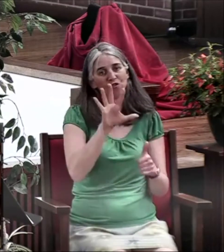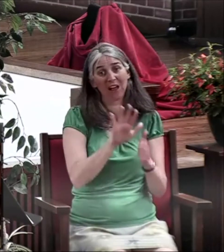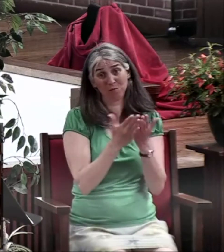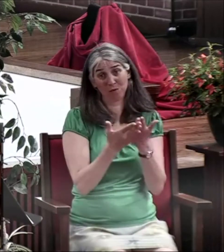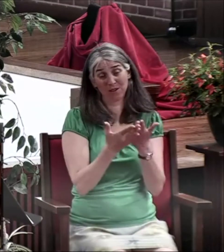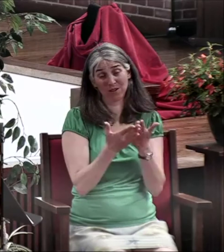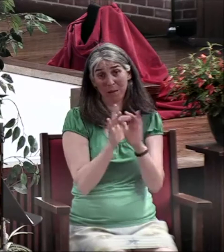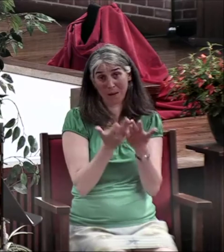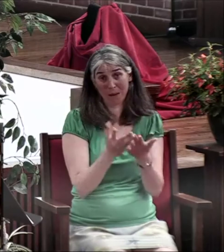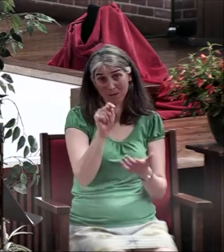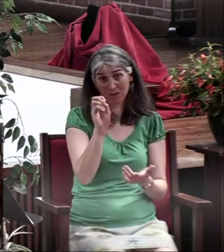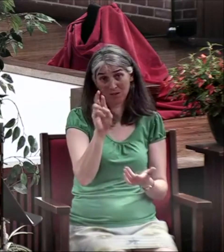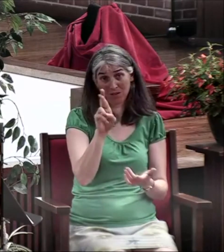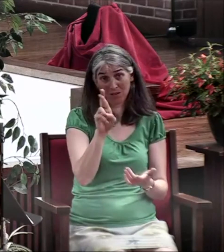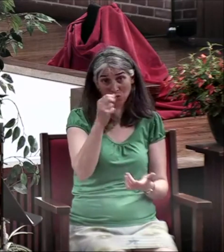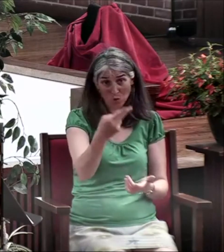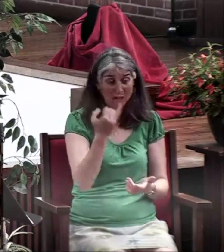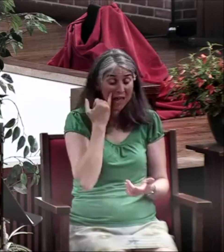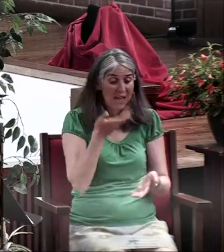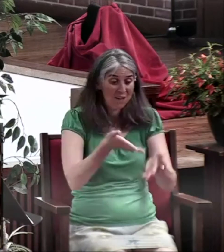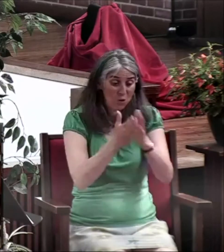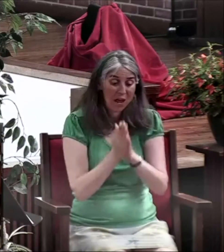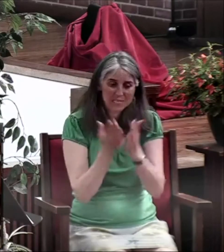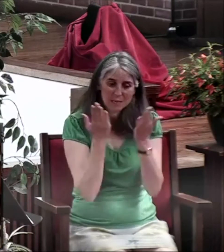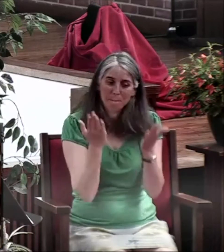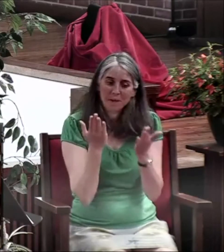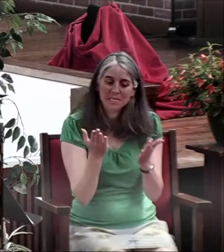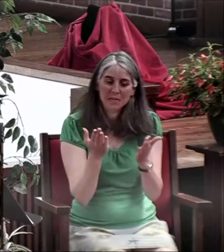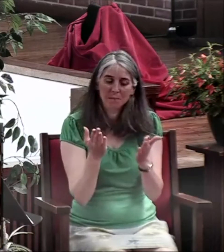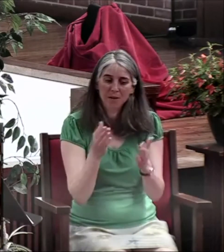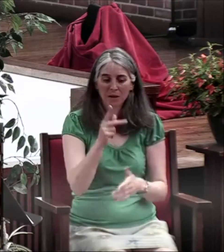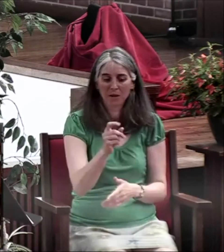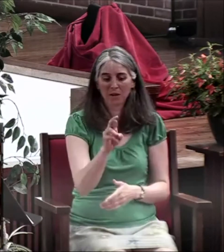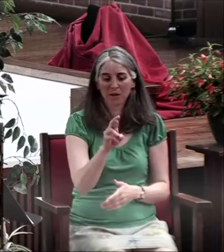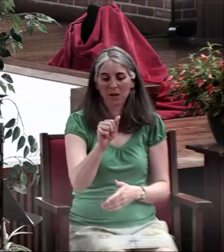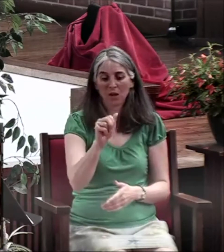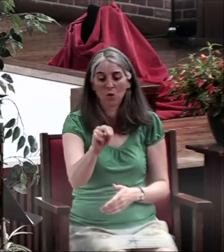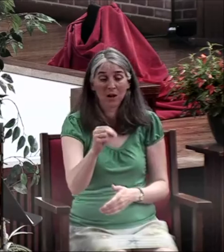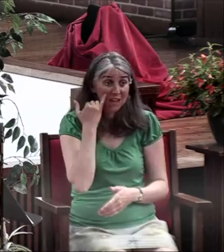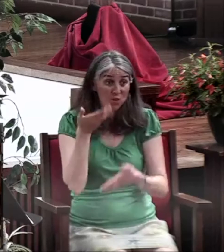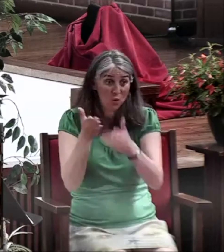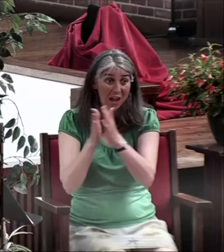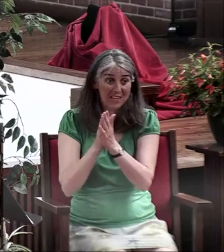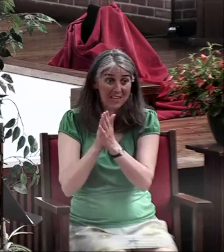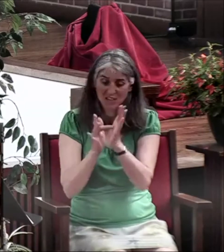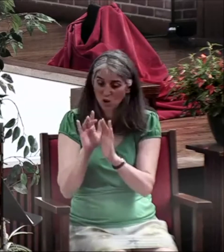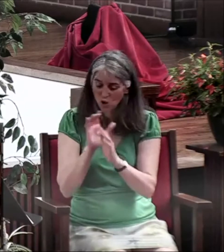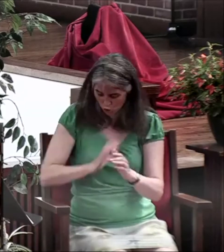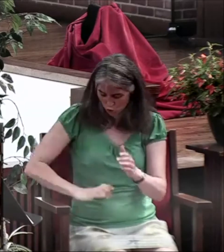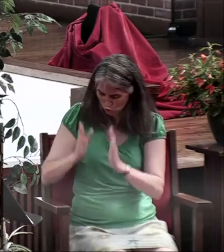Muslim, they will point you to the Quran. If you ask a Christian, "Where is the truth?" they will point you, they should point you to Jesus Christ.